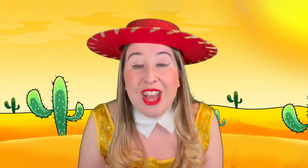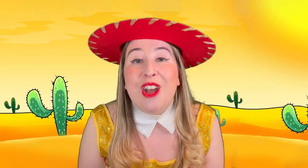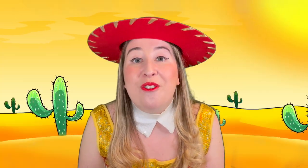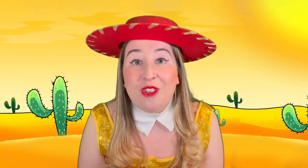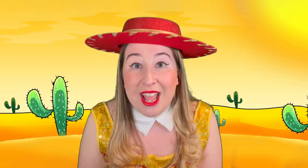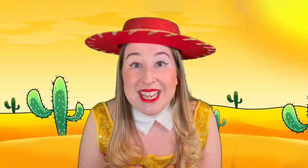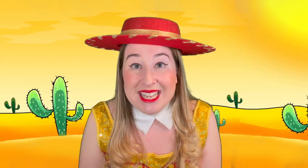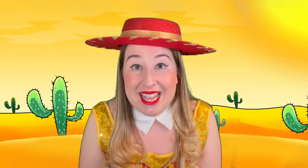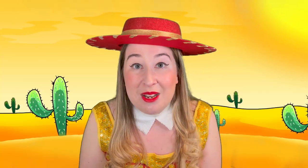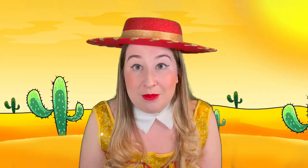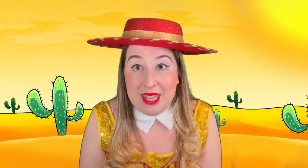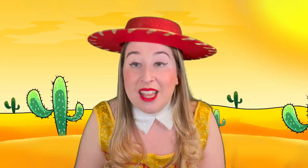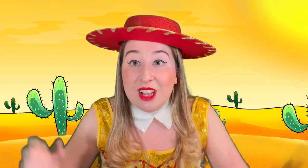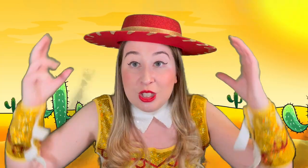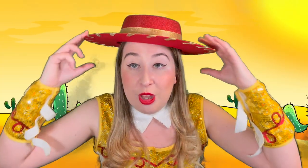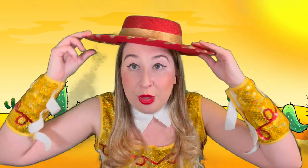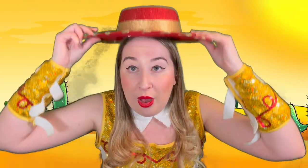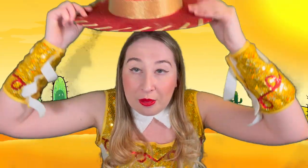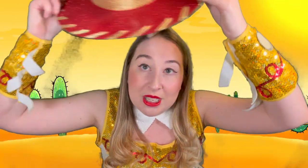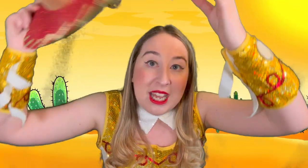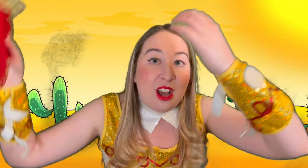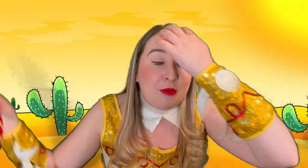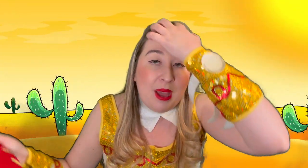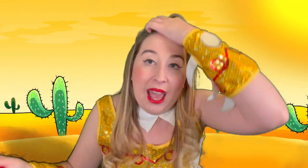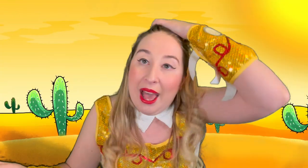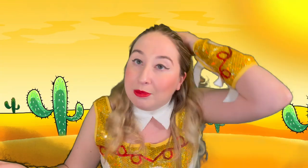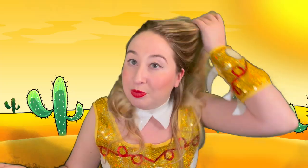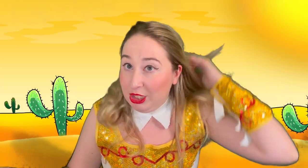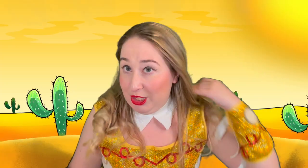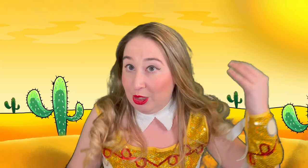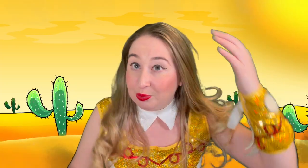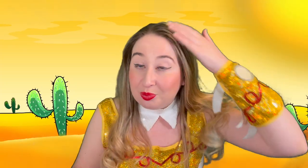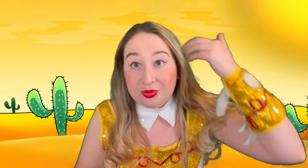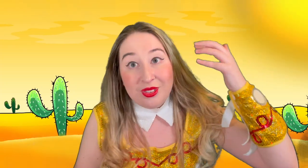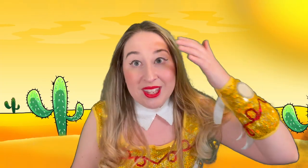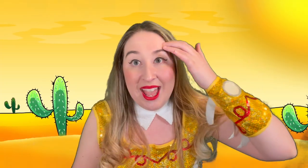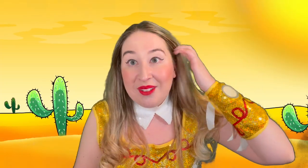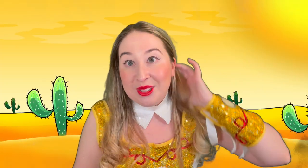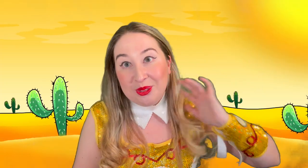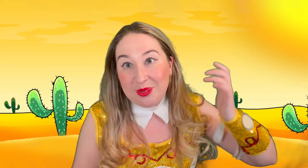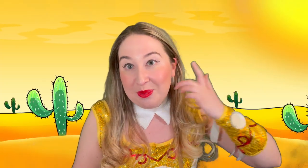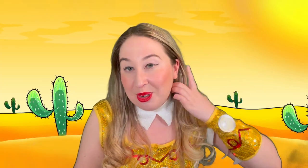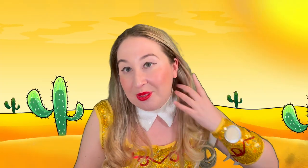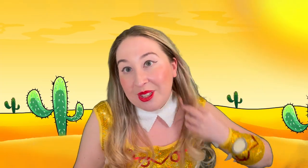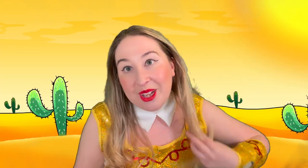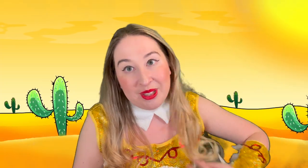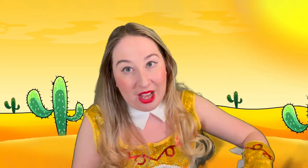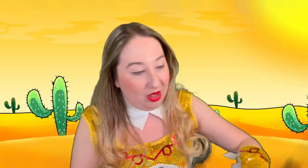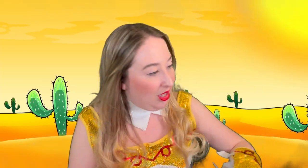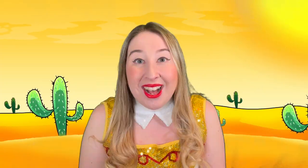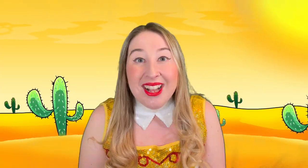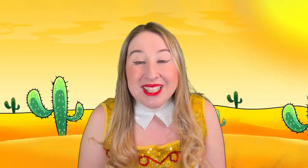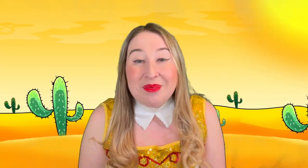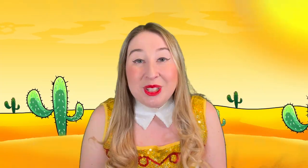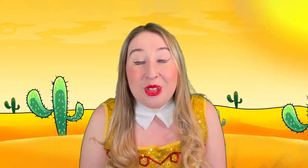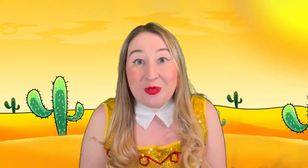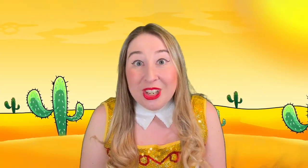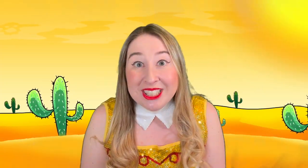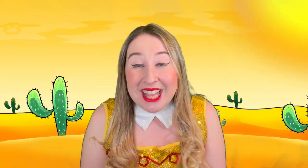a friend in me." So here we go. I'm going to take off my hat just so I have some room to move. So here we go. Awesome. So the first line